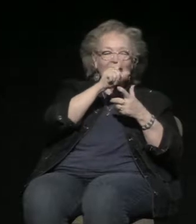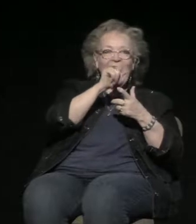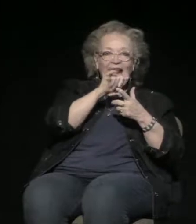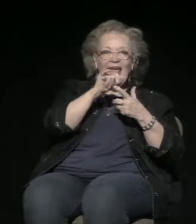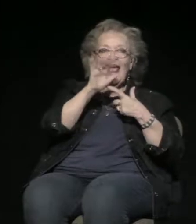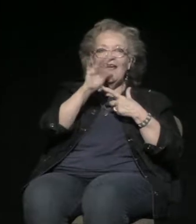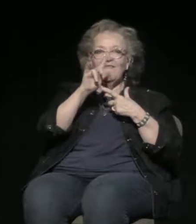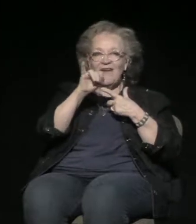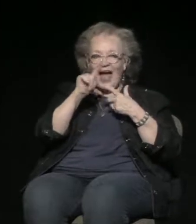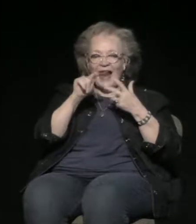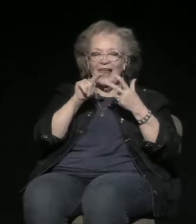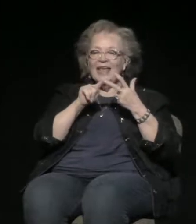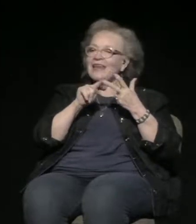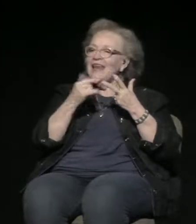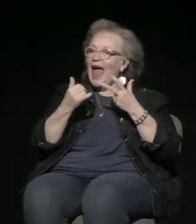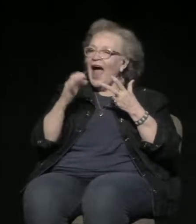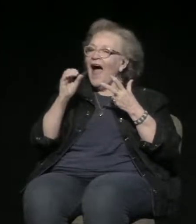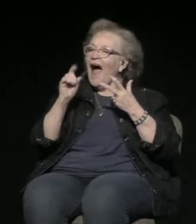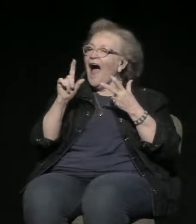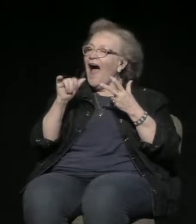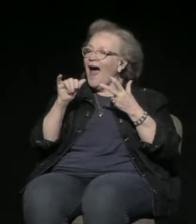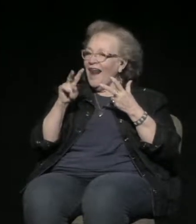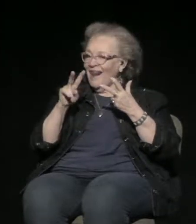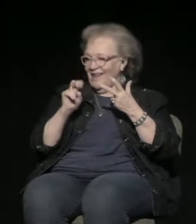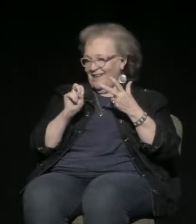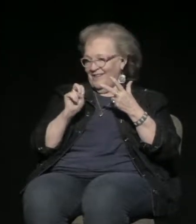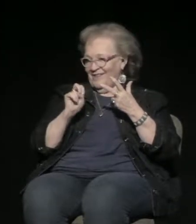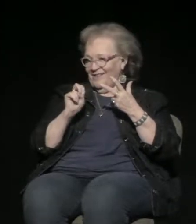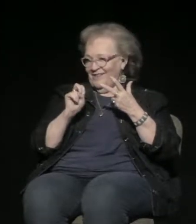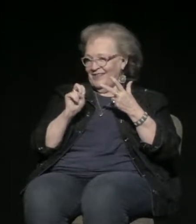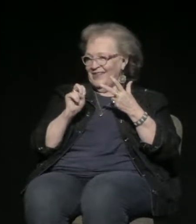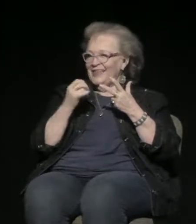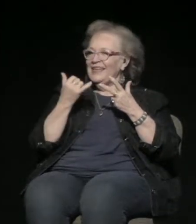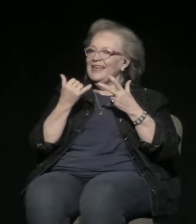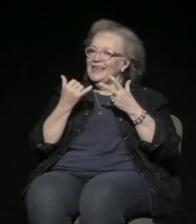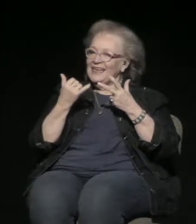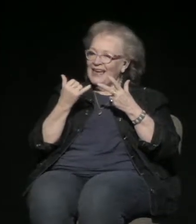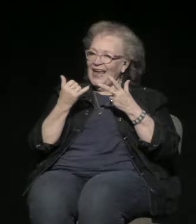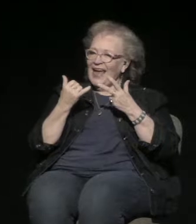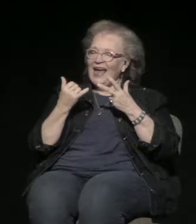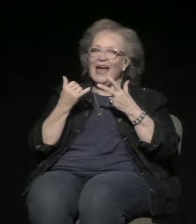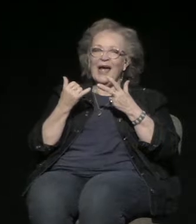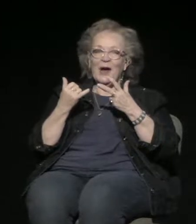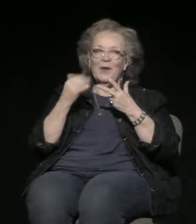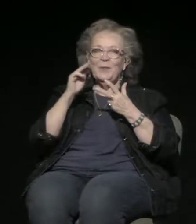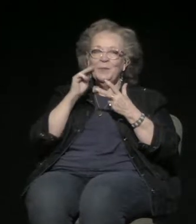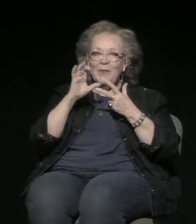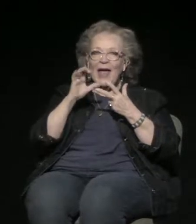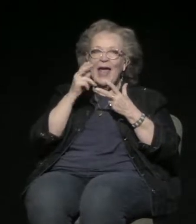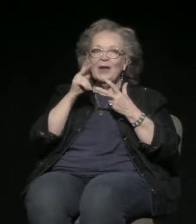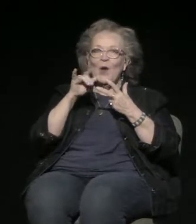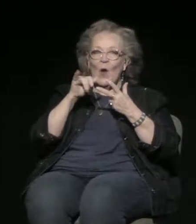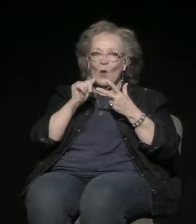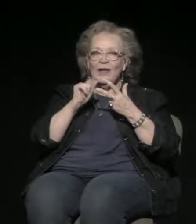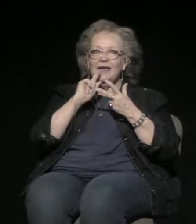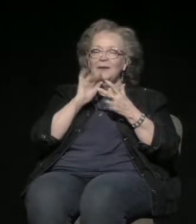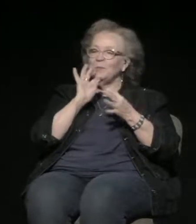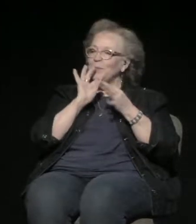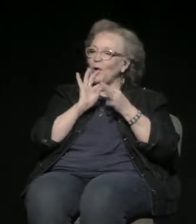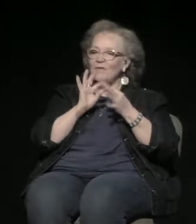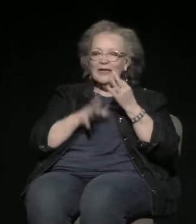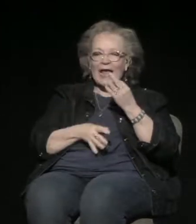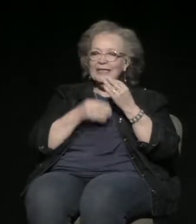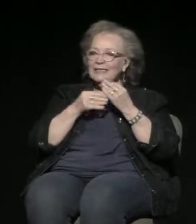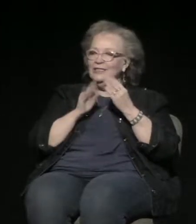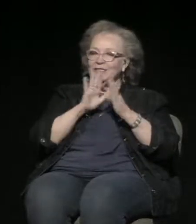Violet, and Olive So they say that Magnolia is the perfect addition to their